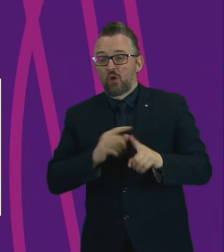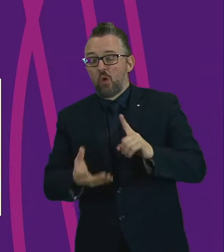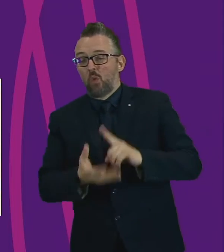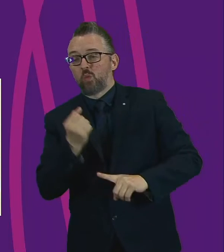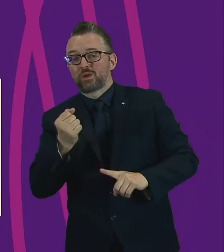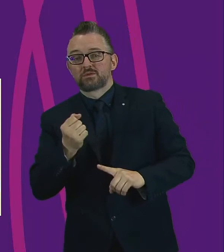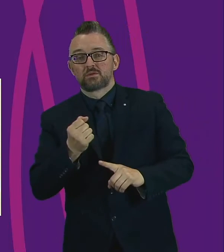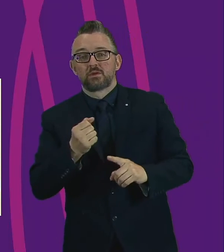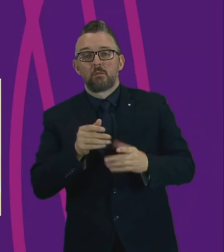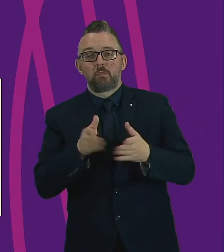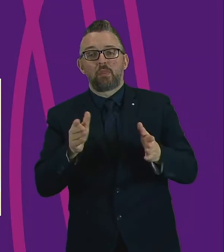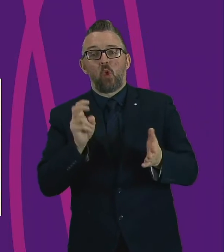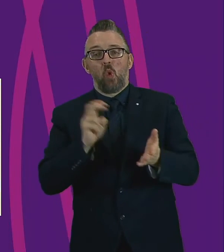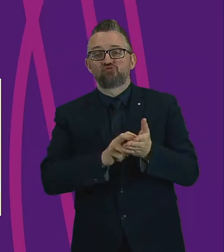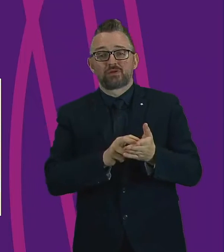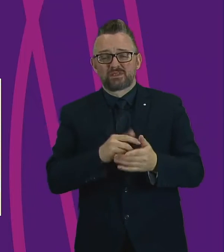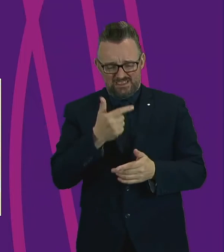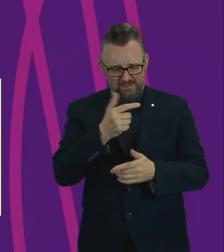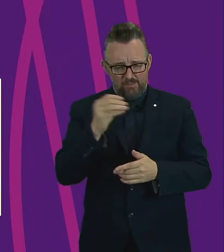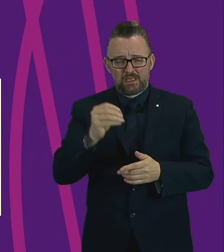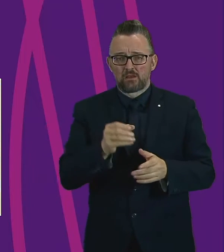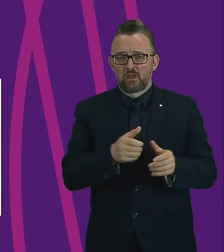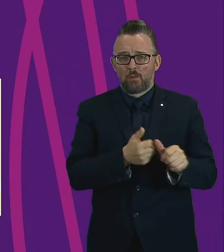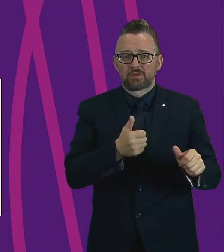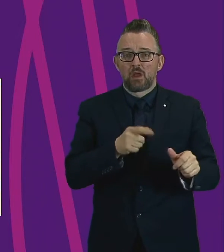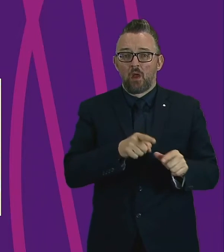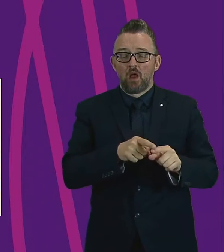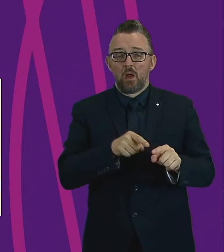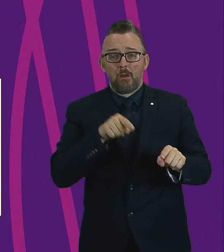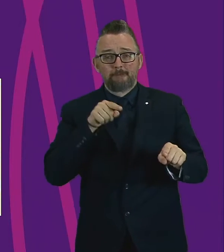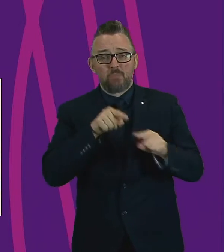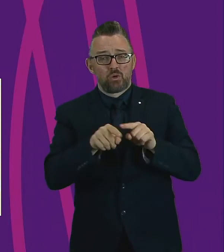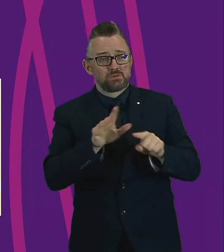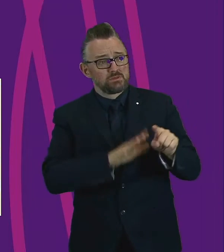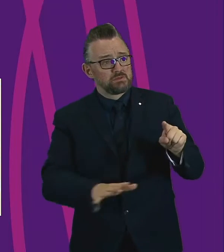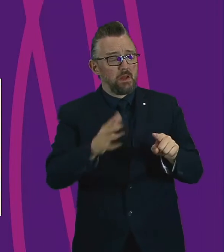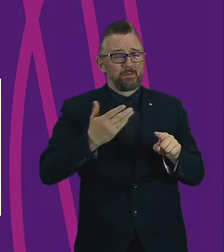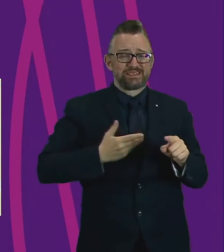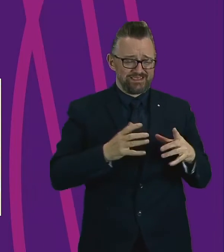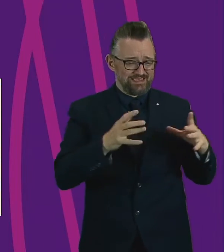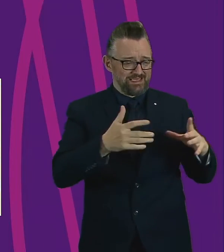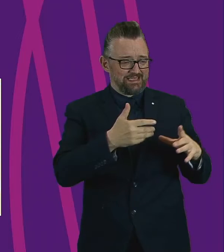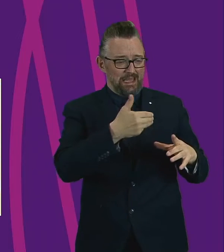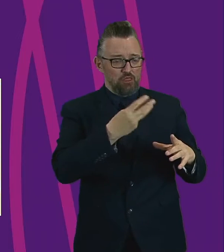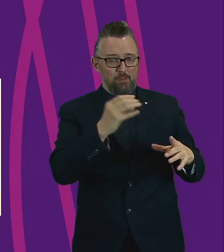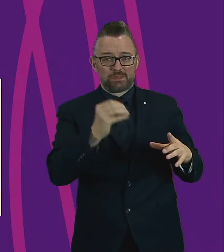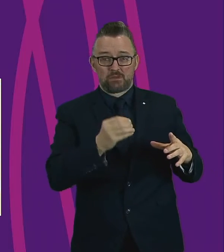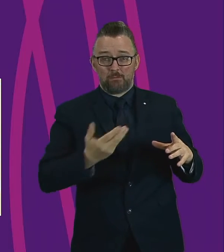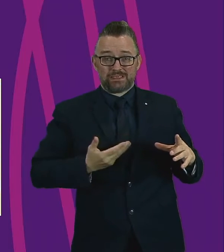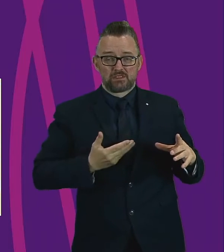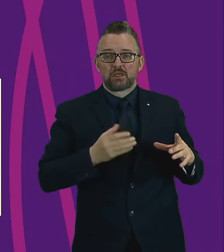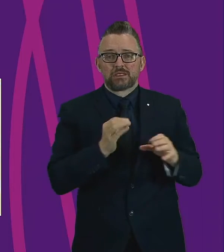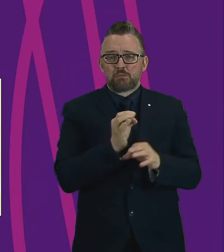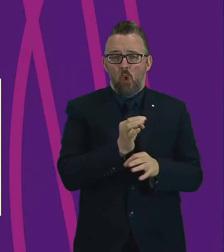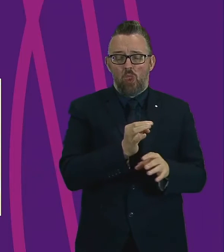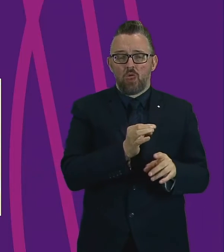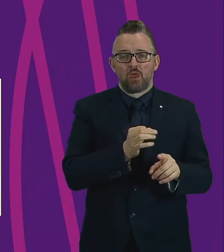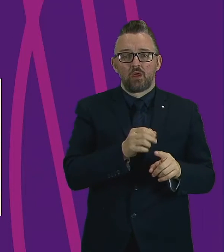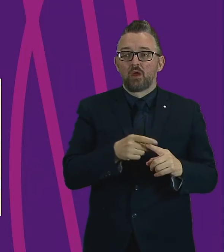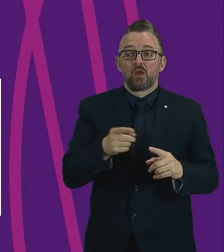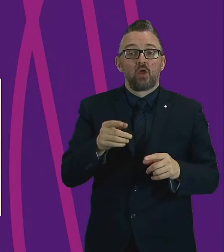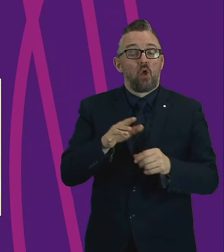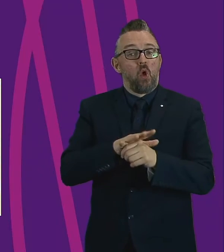public contracts, despite making up 93% of small businesses. And over 20,000 local firms have